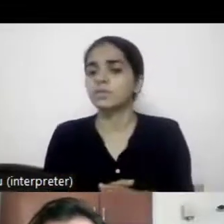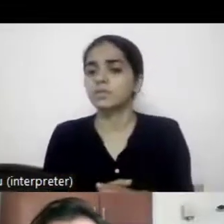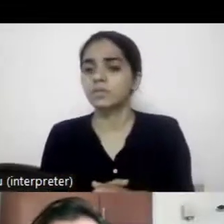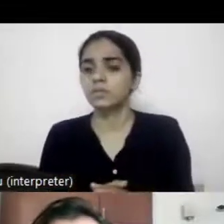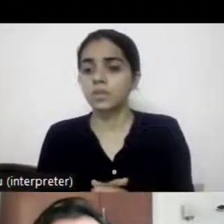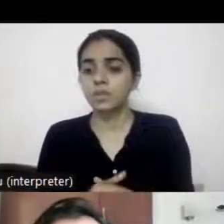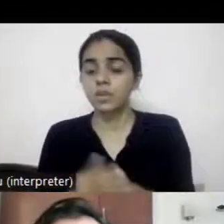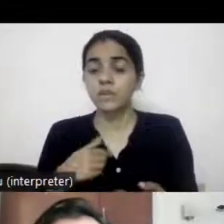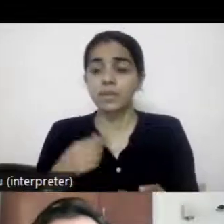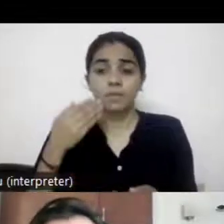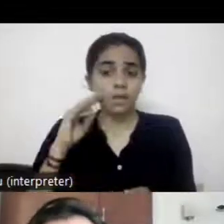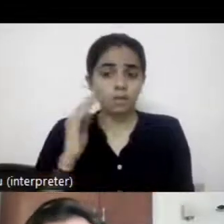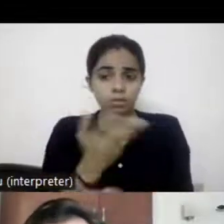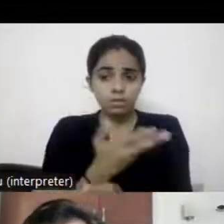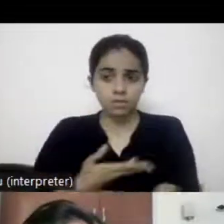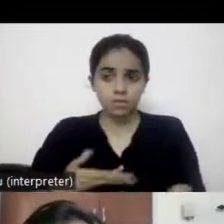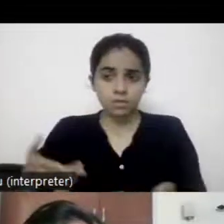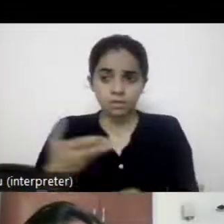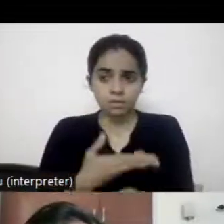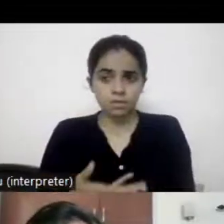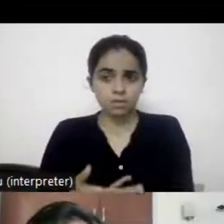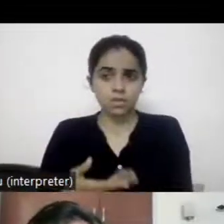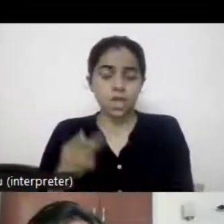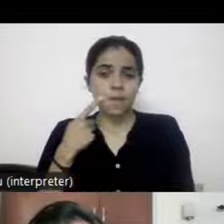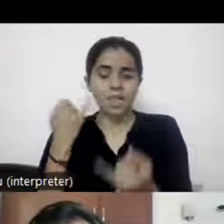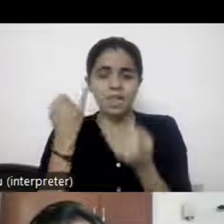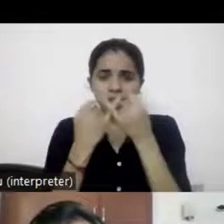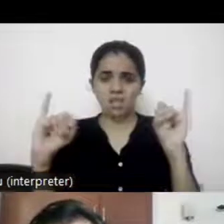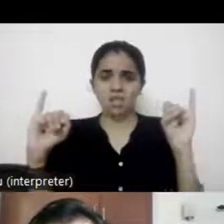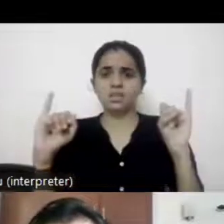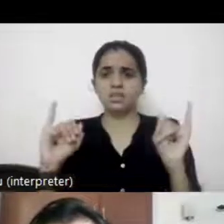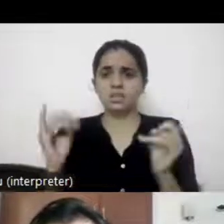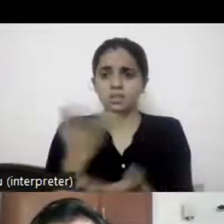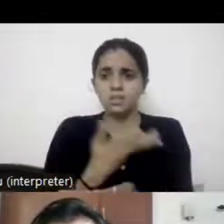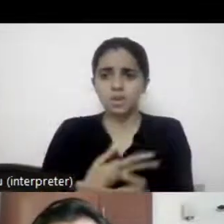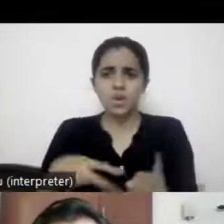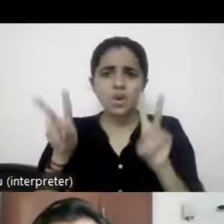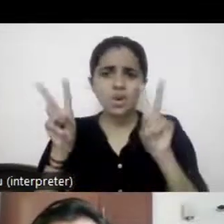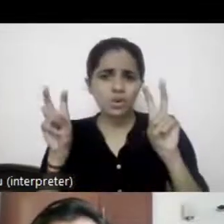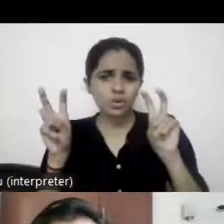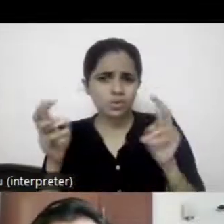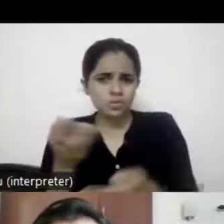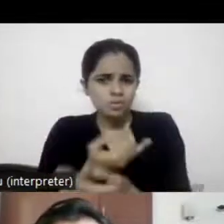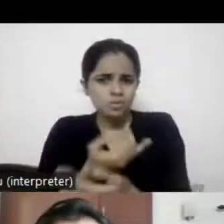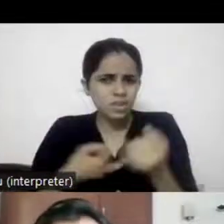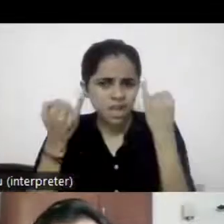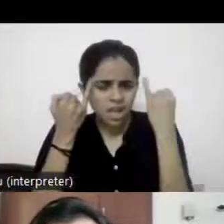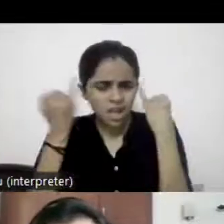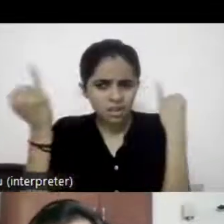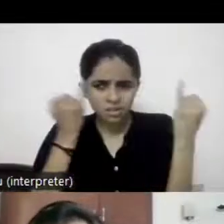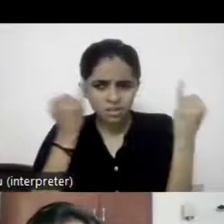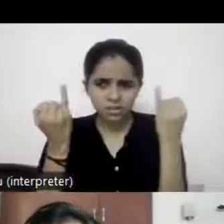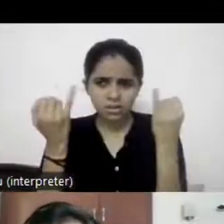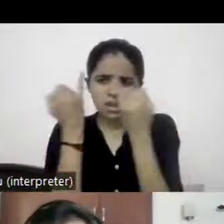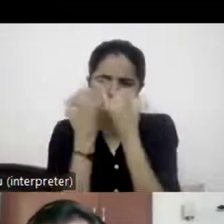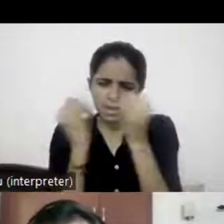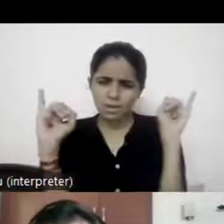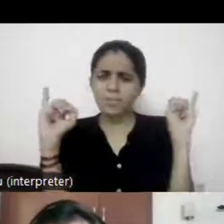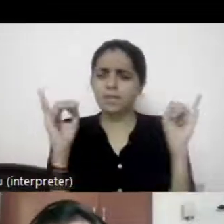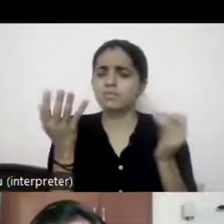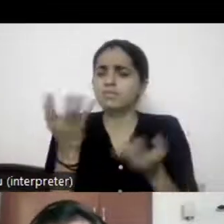When we talk about the ideas of dependency, when we talk about this idea of independence,